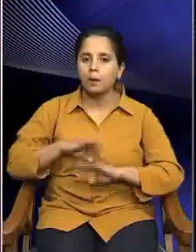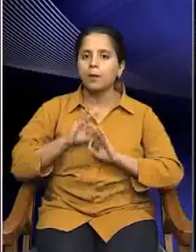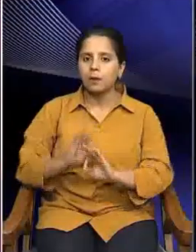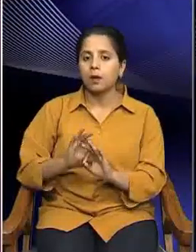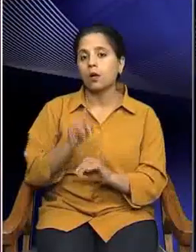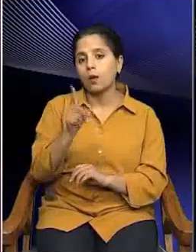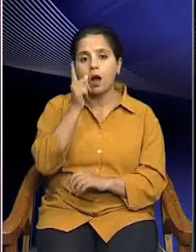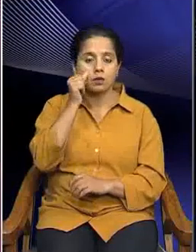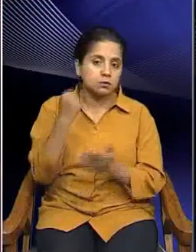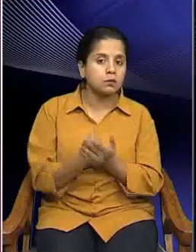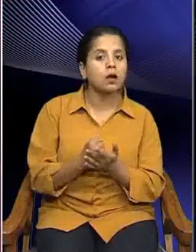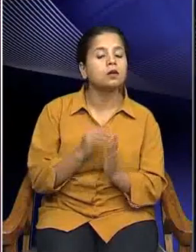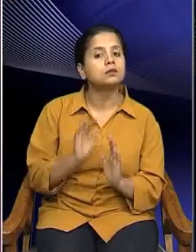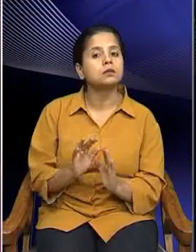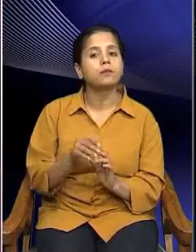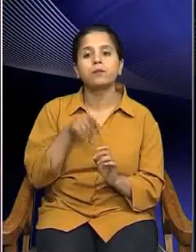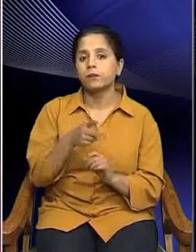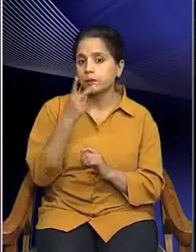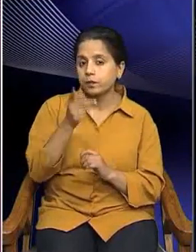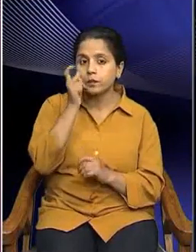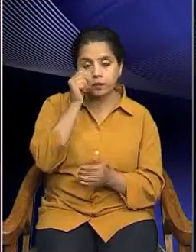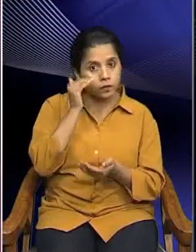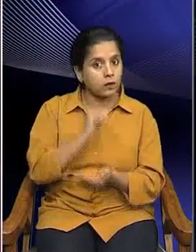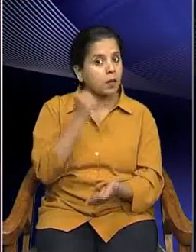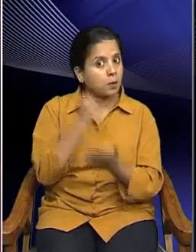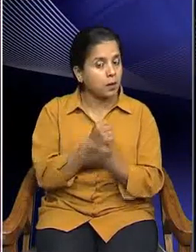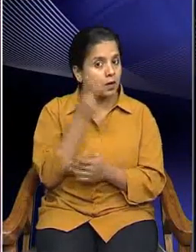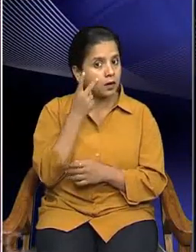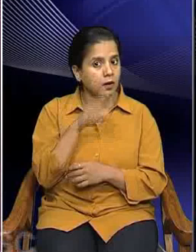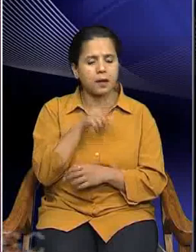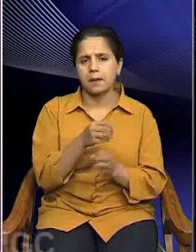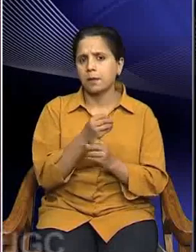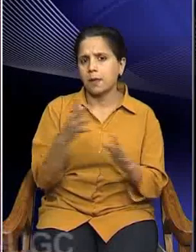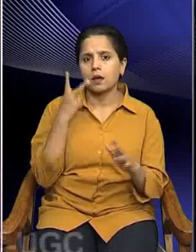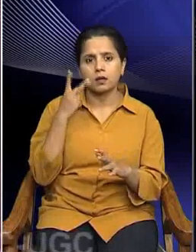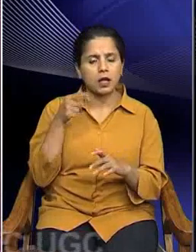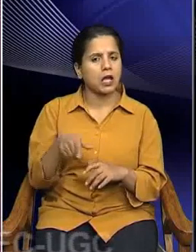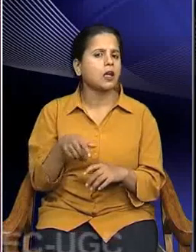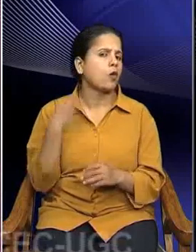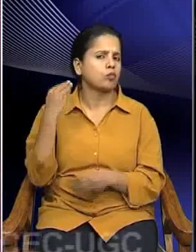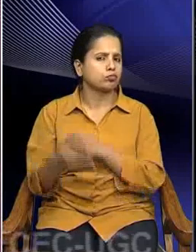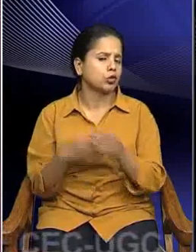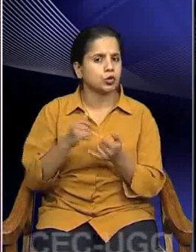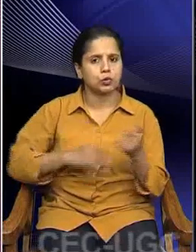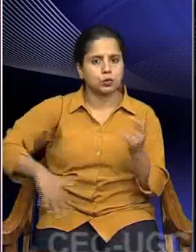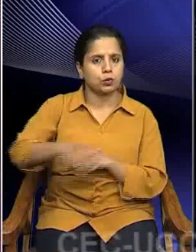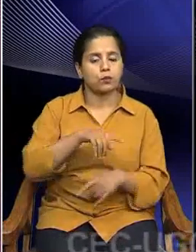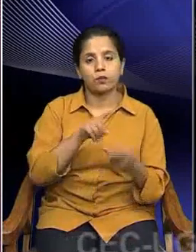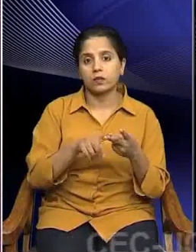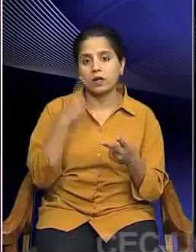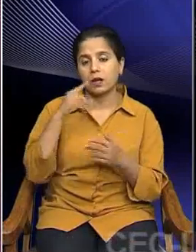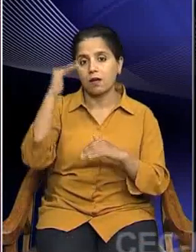son. So the fascination with son preference is marked in most of these traditional societies. Second is, of course, the lack